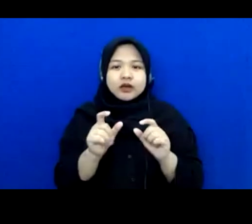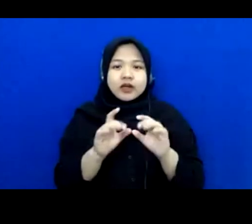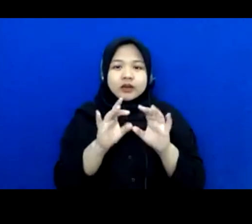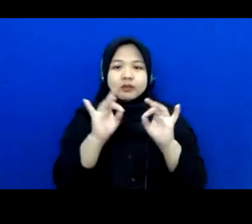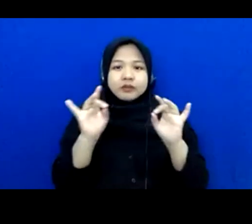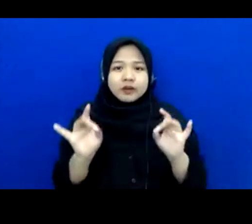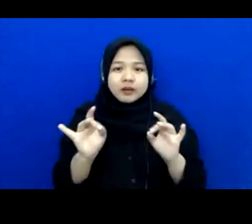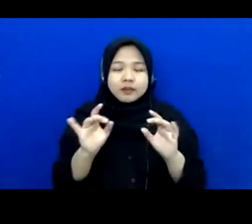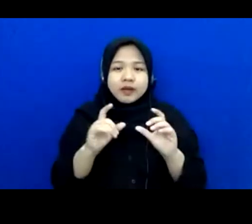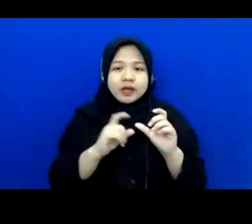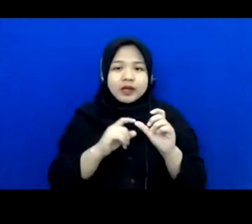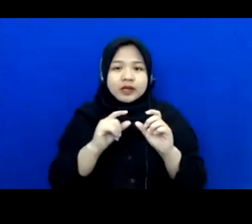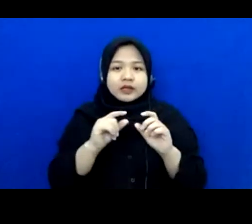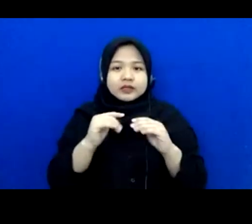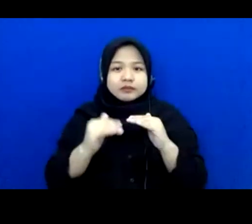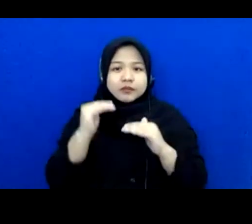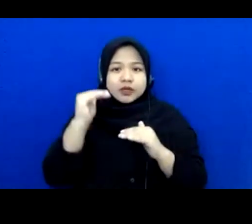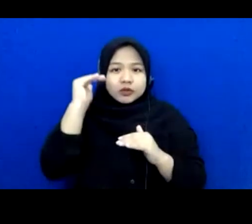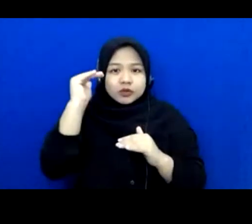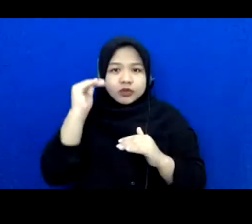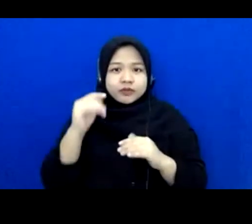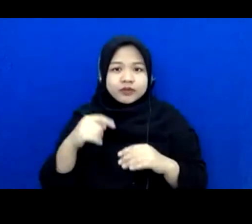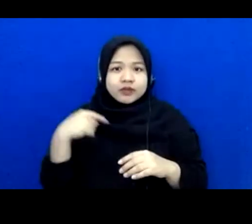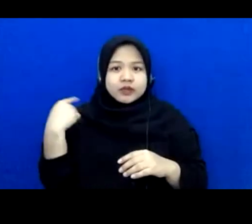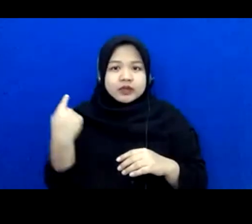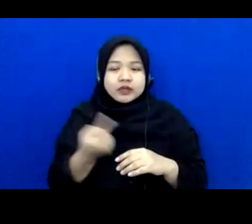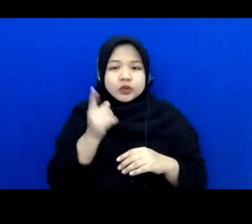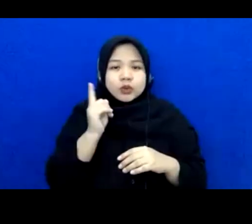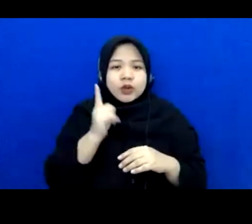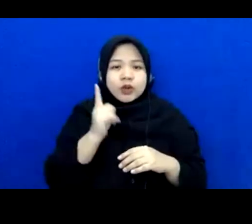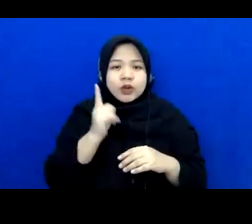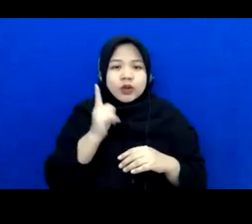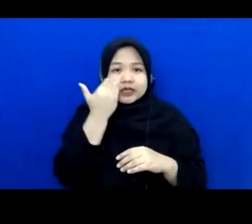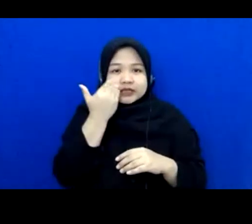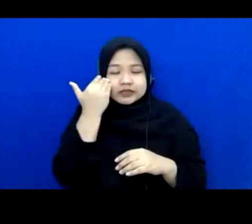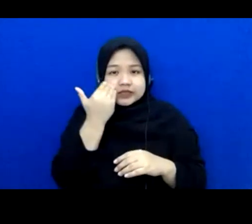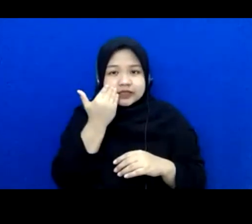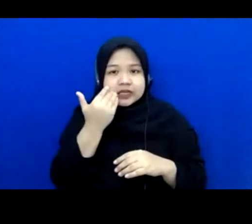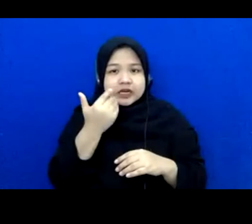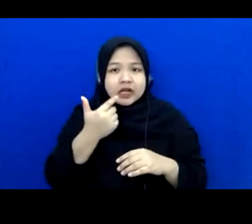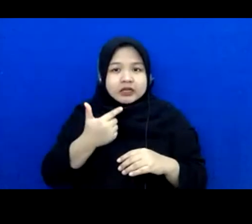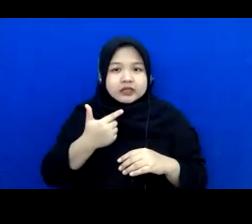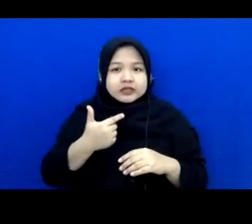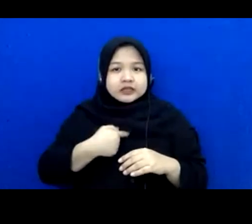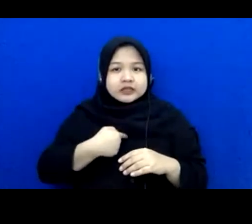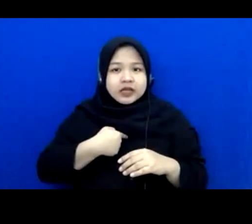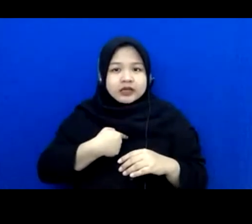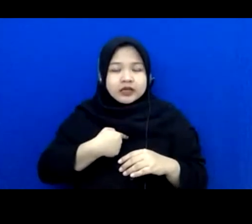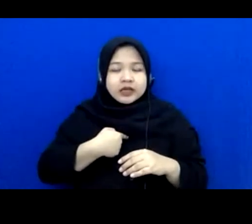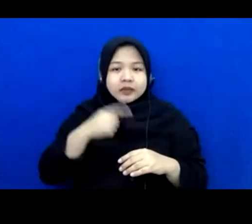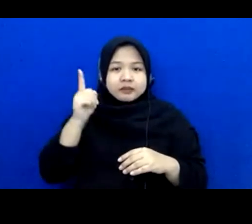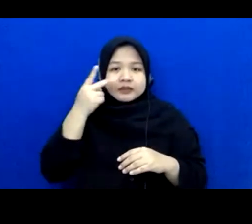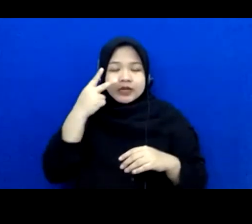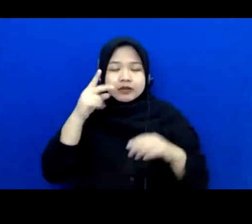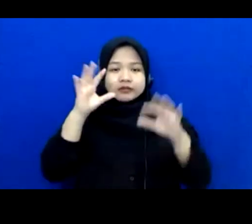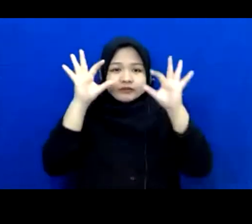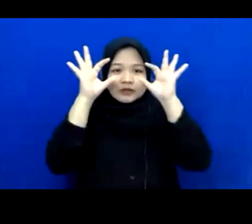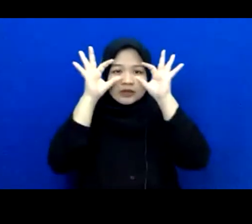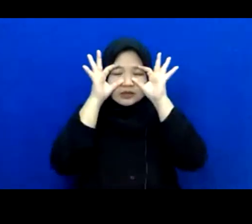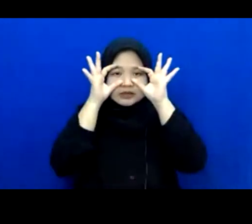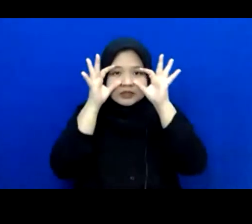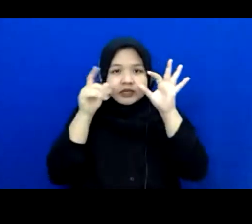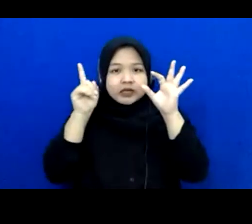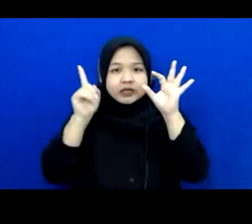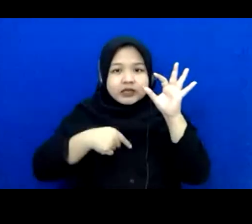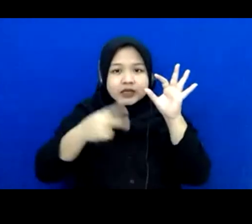So this includes things like cataract surgery, eye checks, glasses. We also